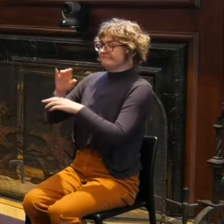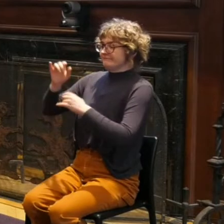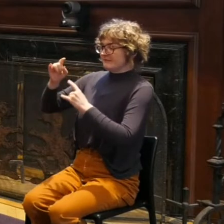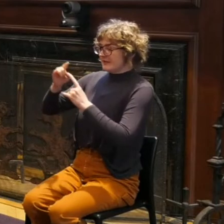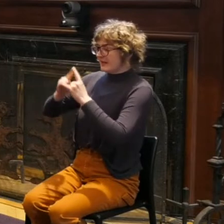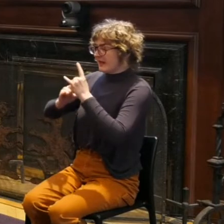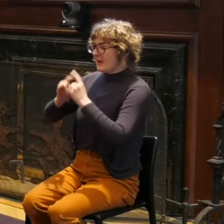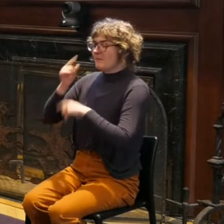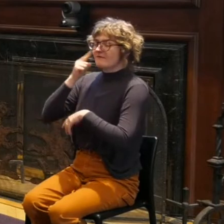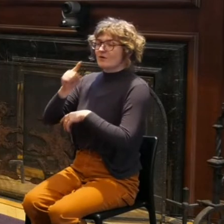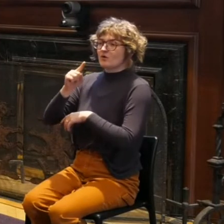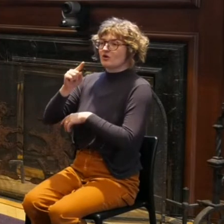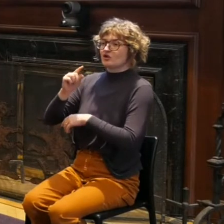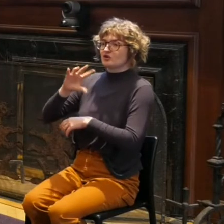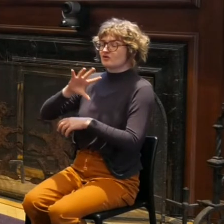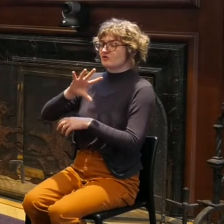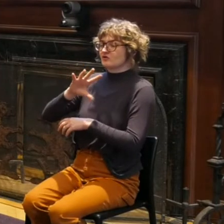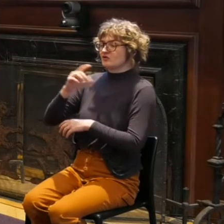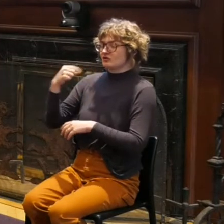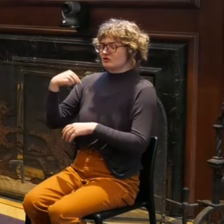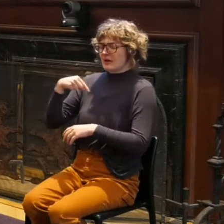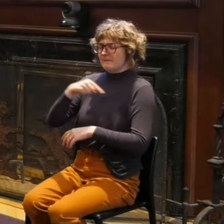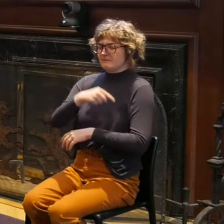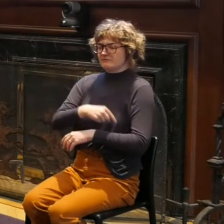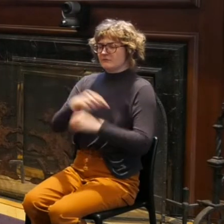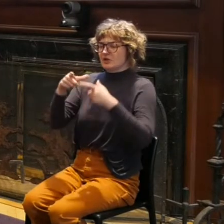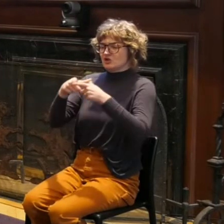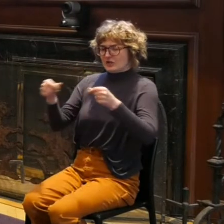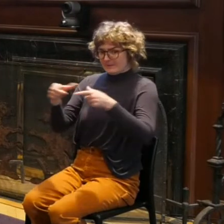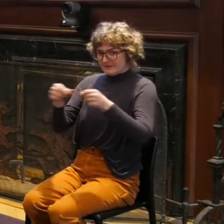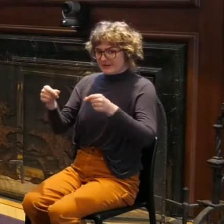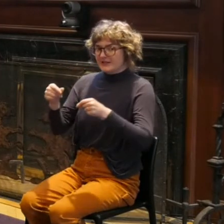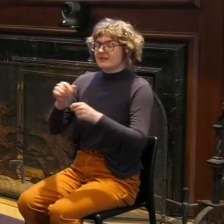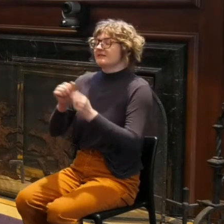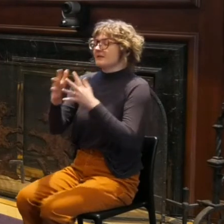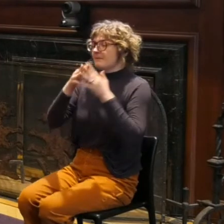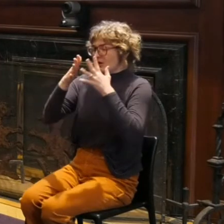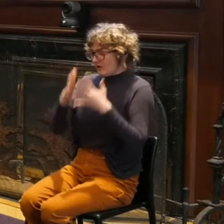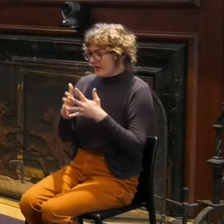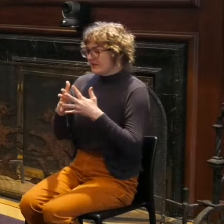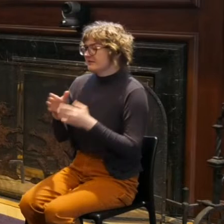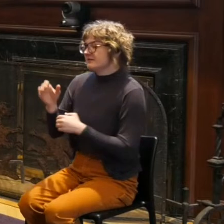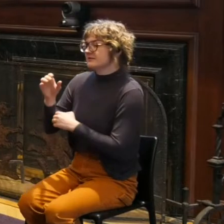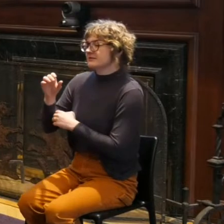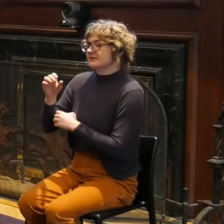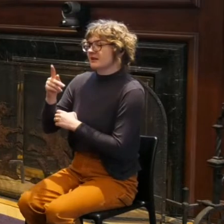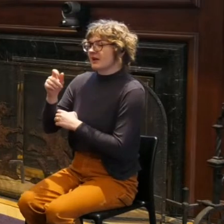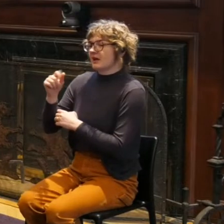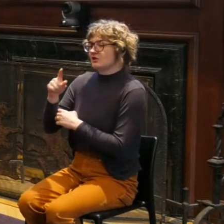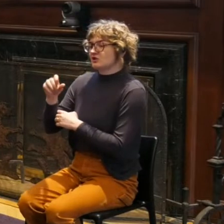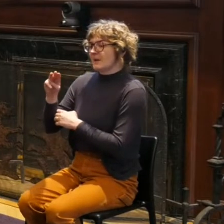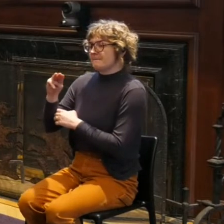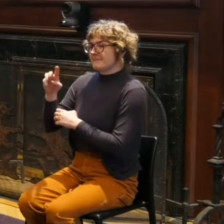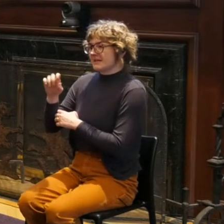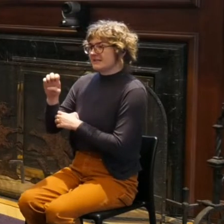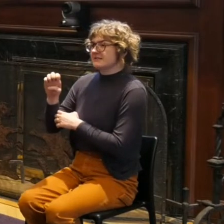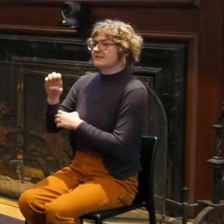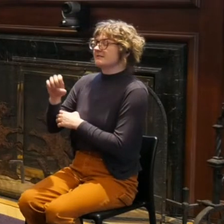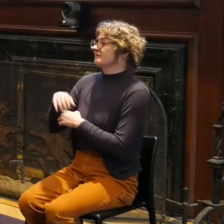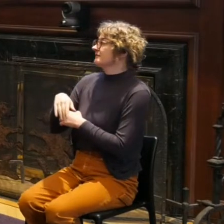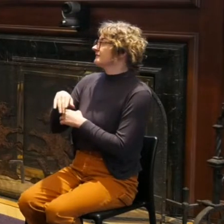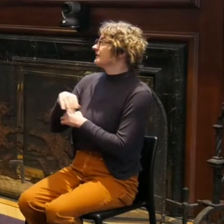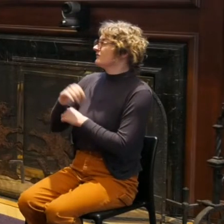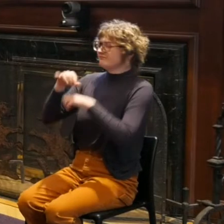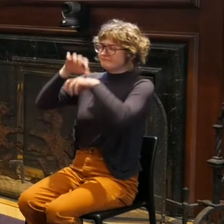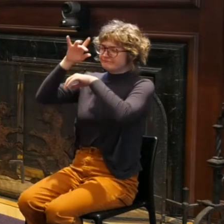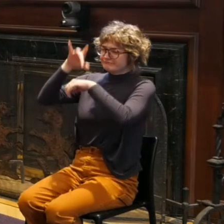Japanese Americans, for Nisei Japanese Americans. Conjuring Manzamar. She has an obsession with